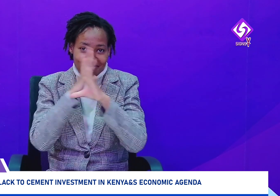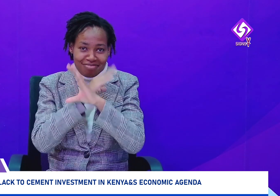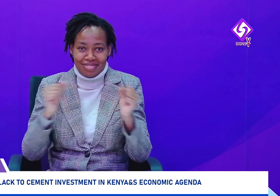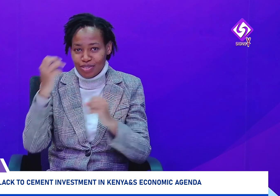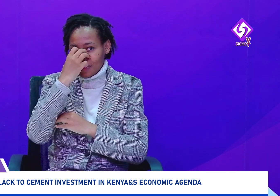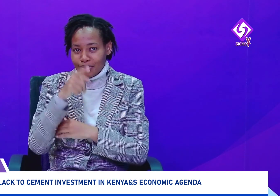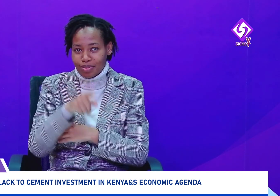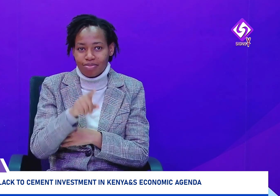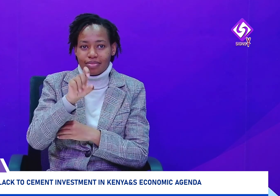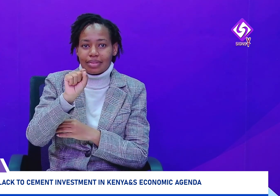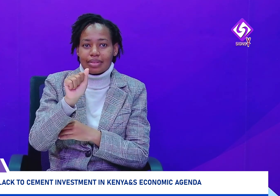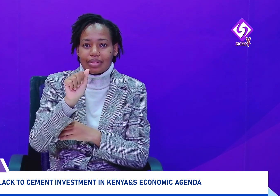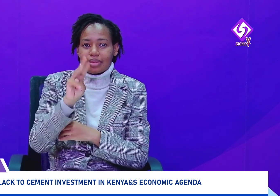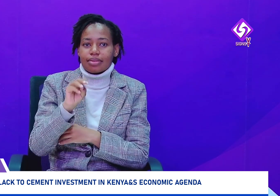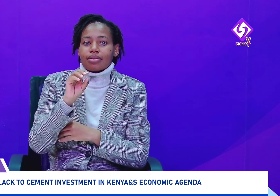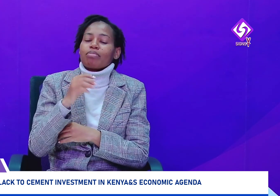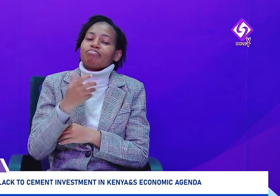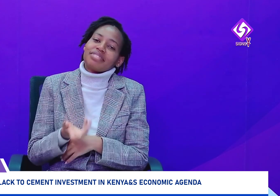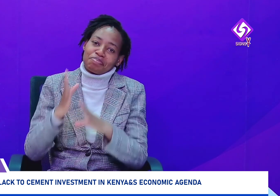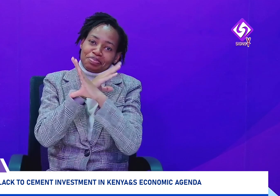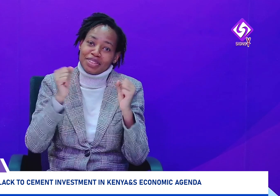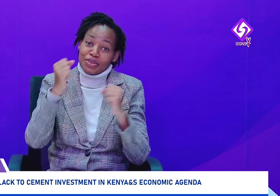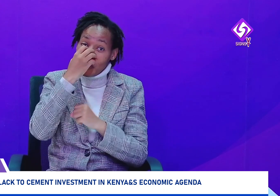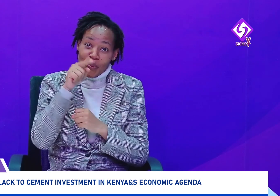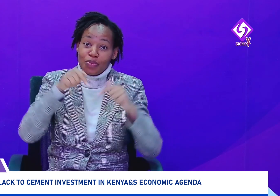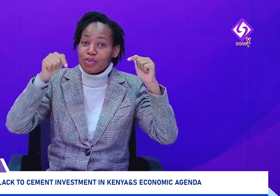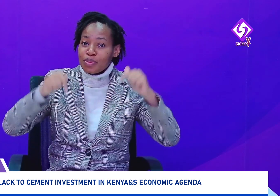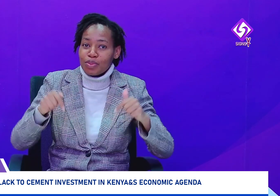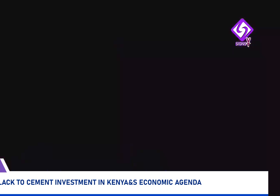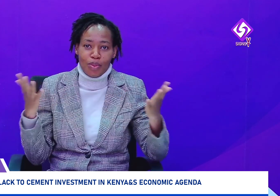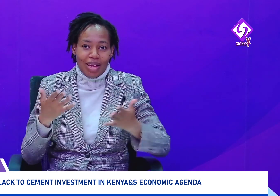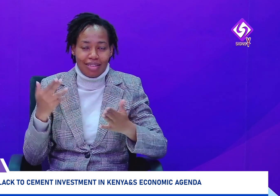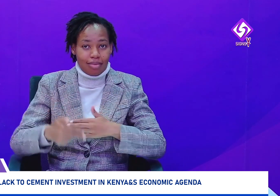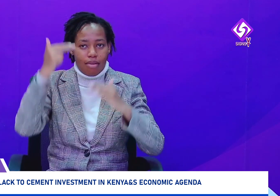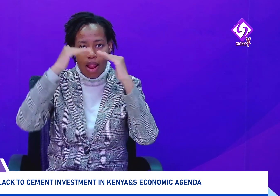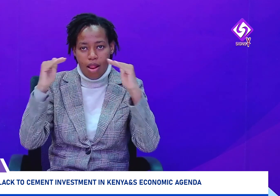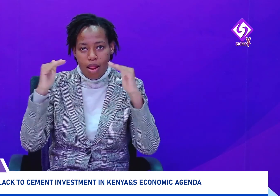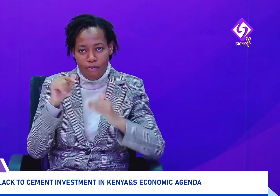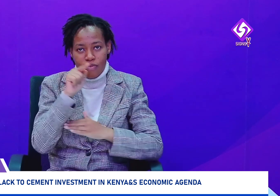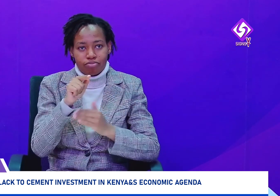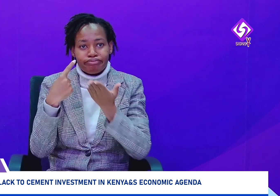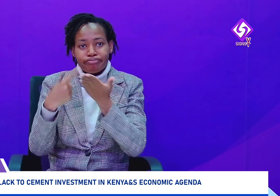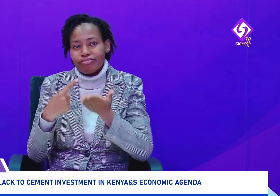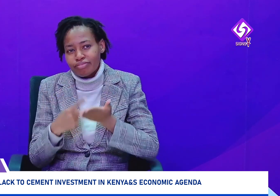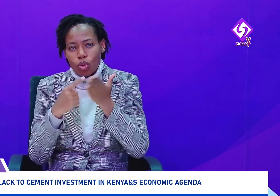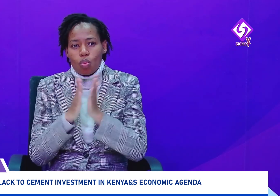Moving on, President William Samoei Ruto today held high-level bilateral